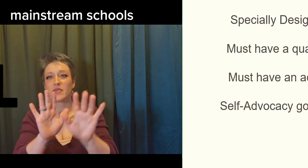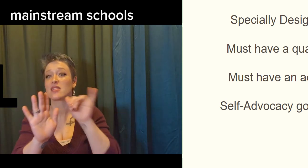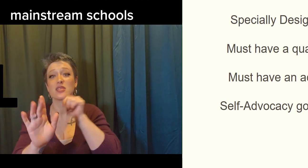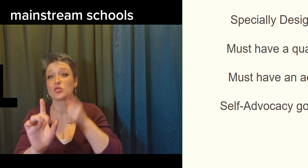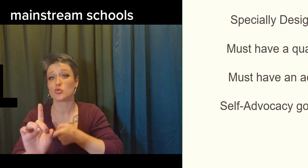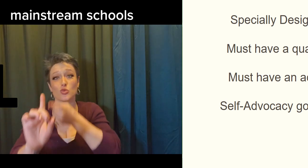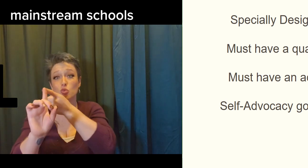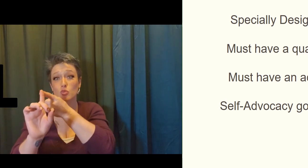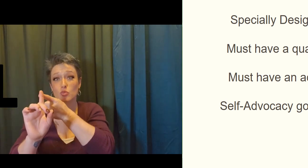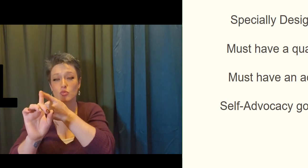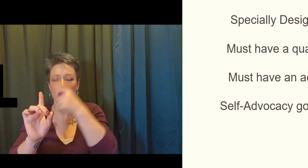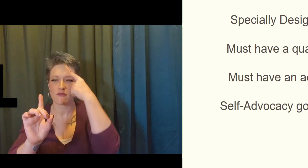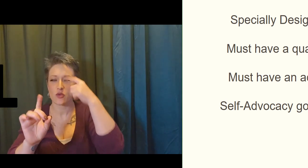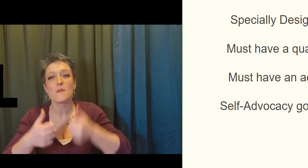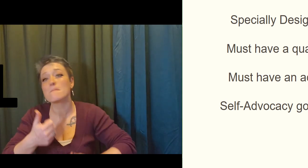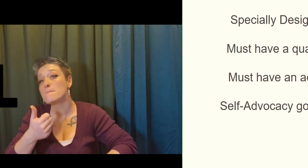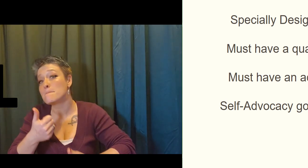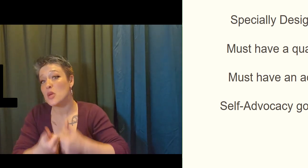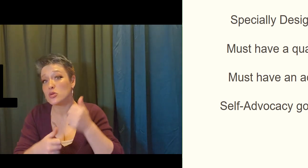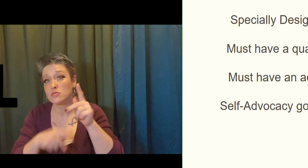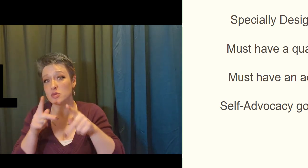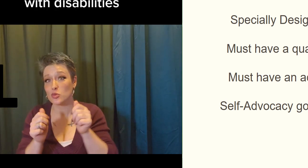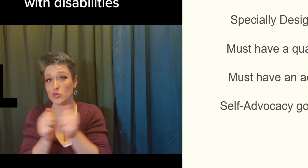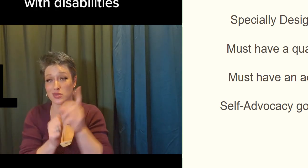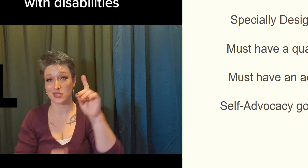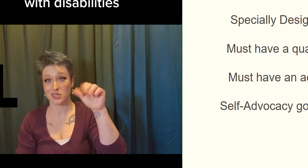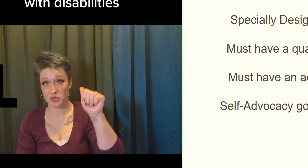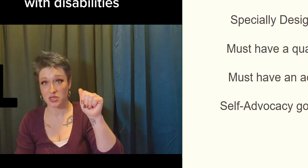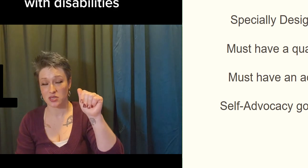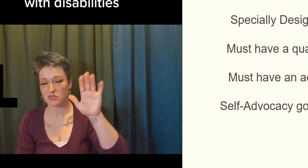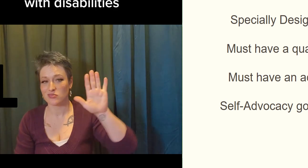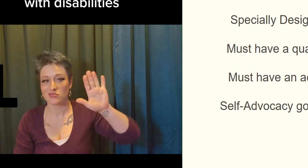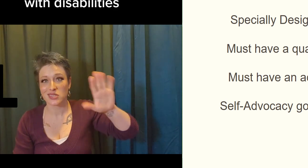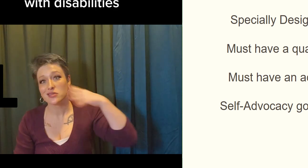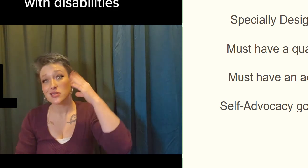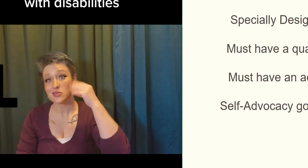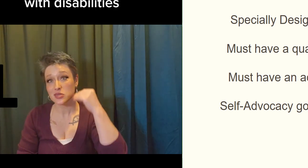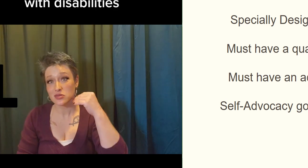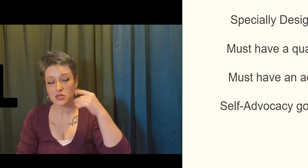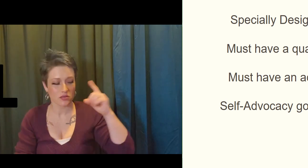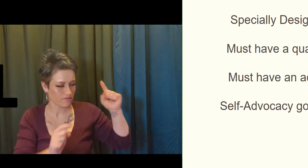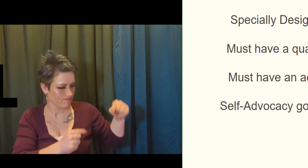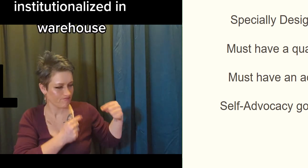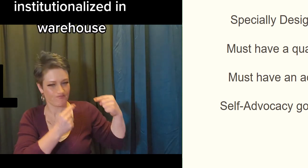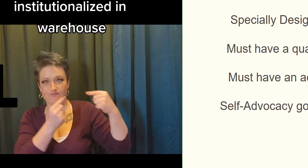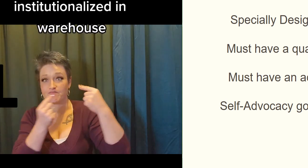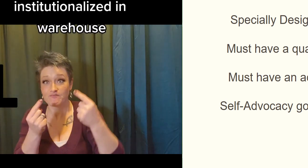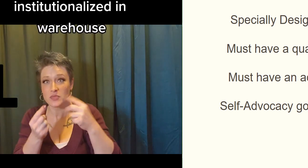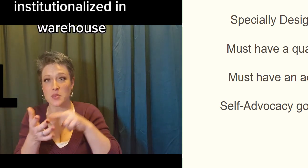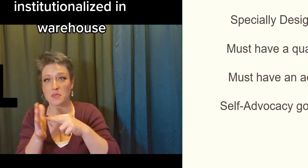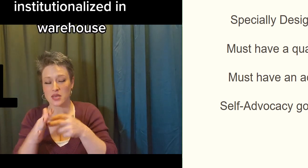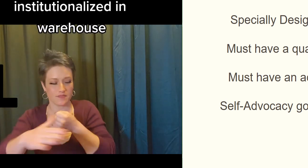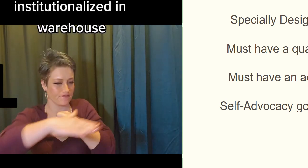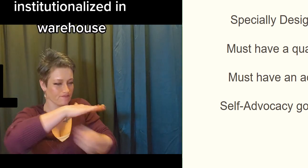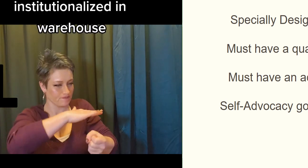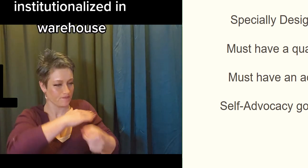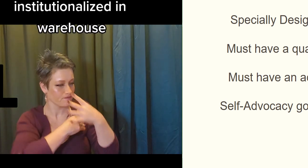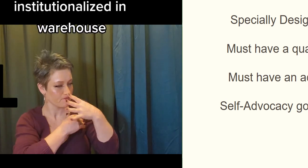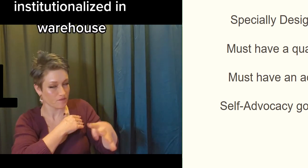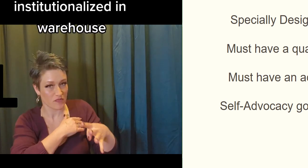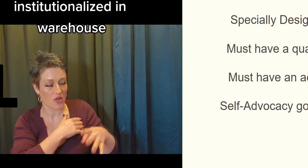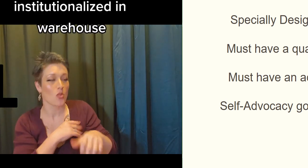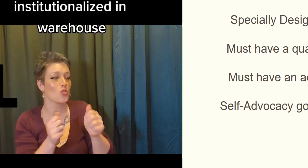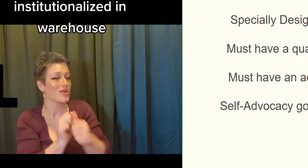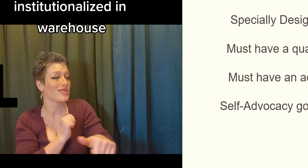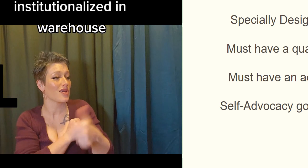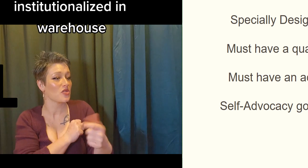mainstream schools? No, that's not the point. The point is that most people with disabilities, their experience over the years